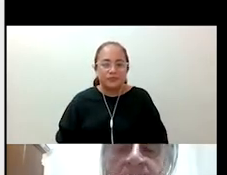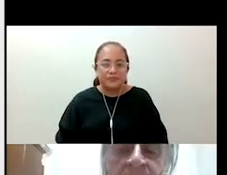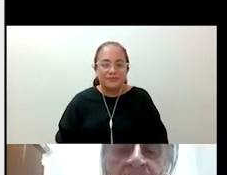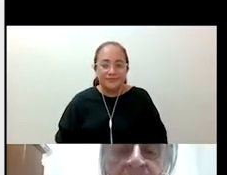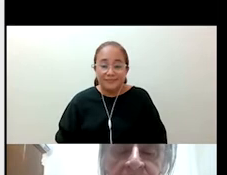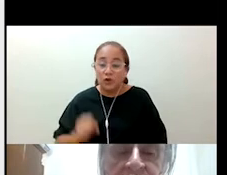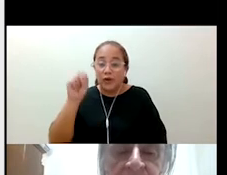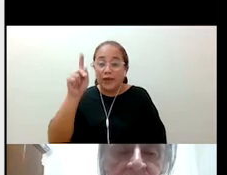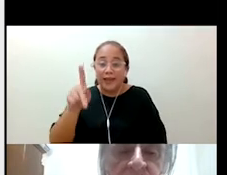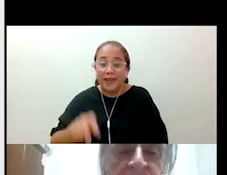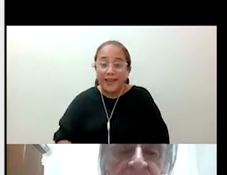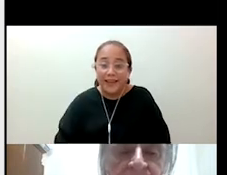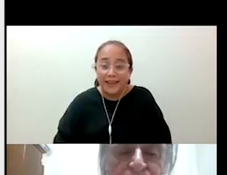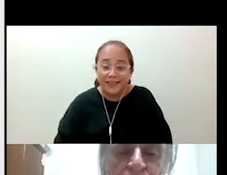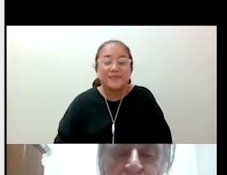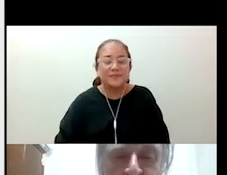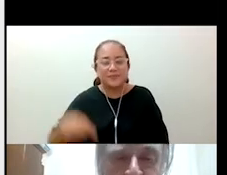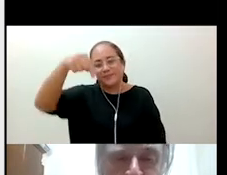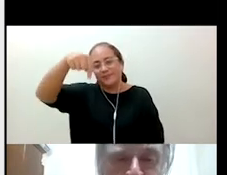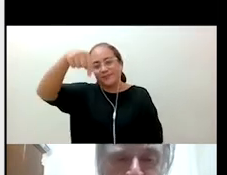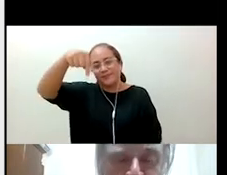Okay, so let's go down.